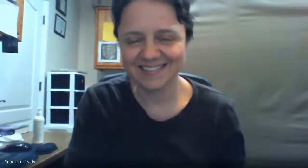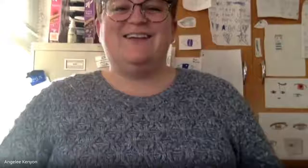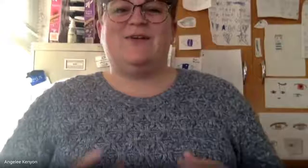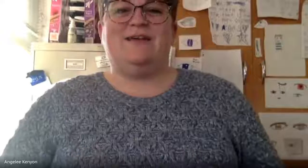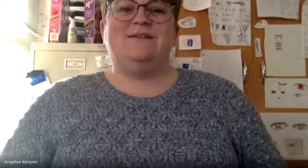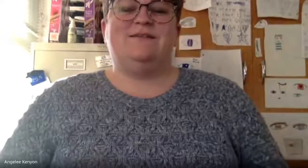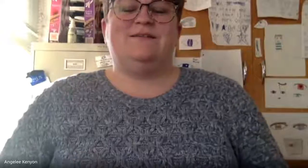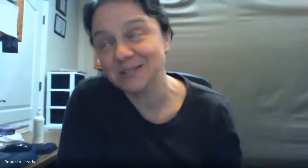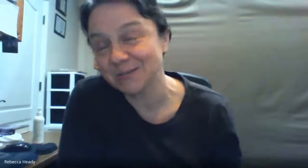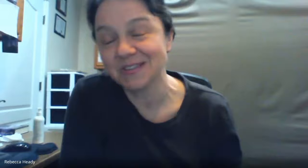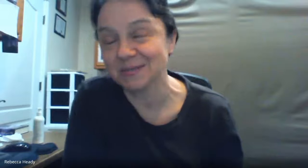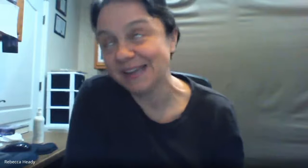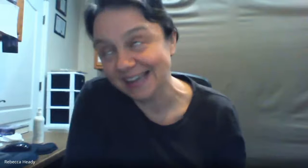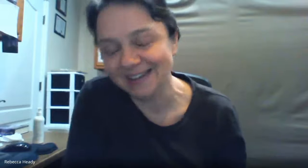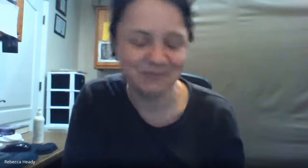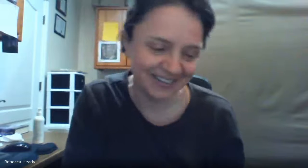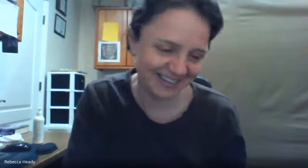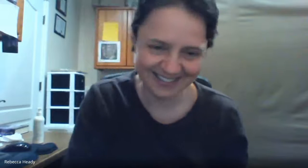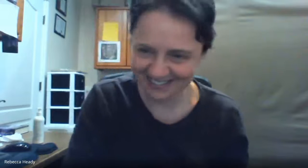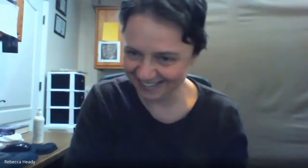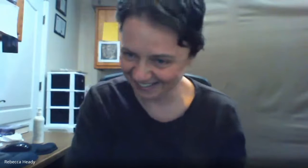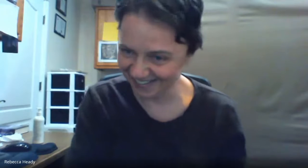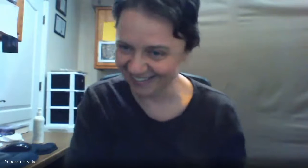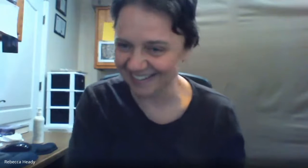Not like we have anyone else to choose from besides me. But.